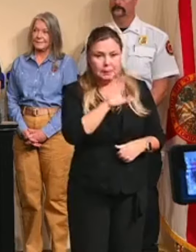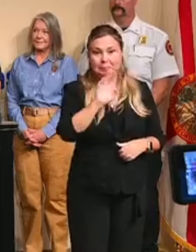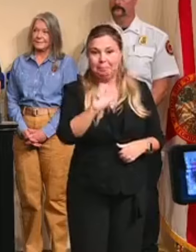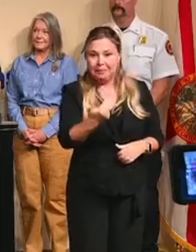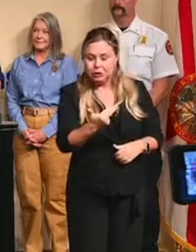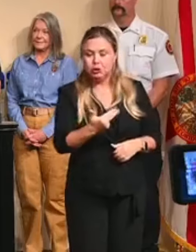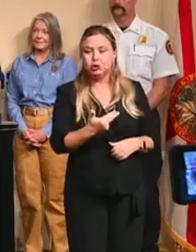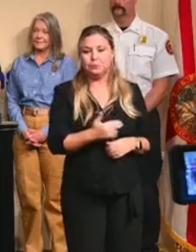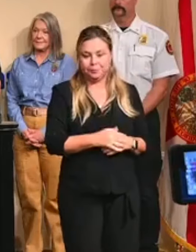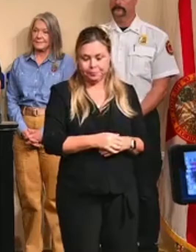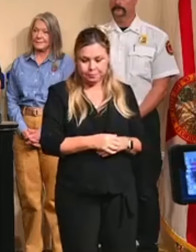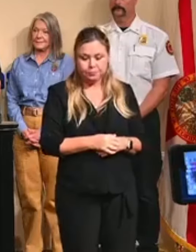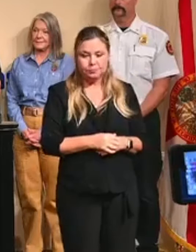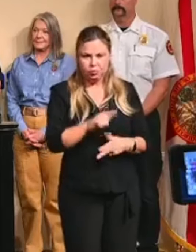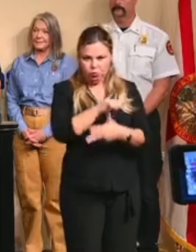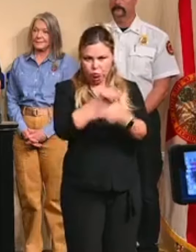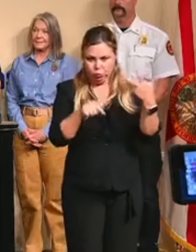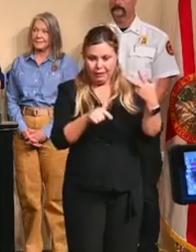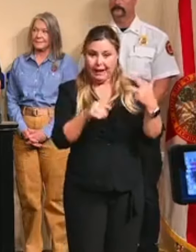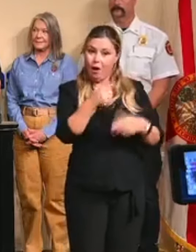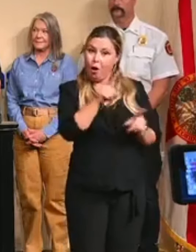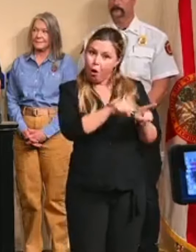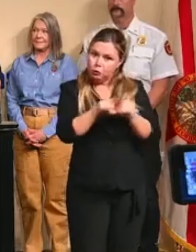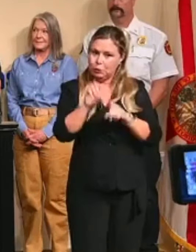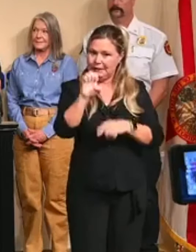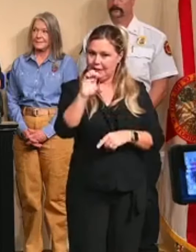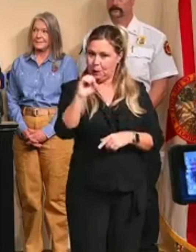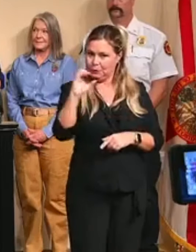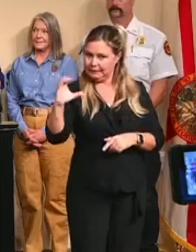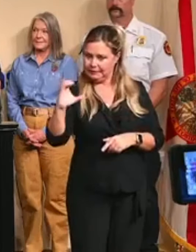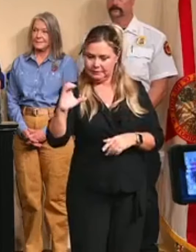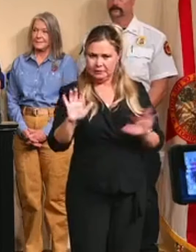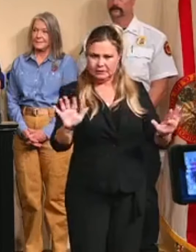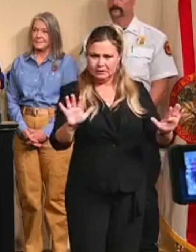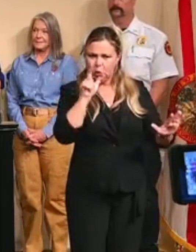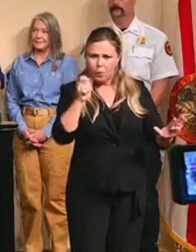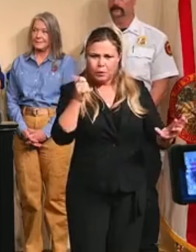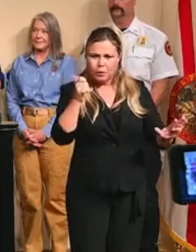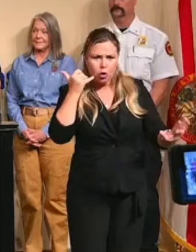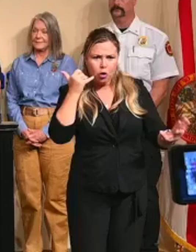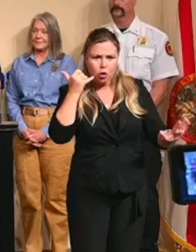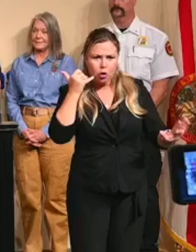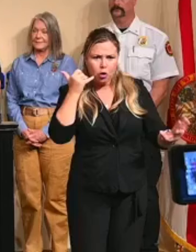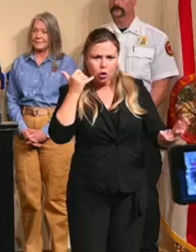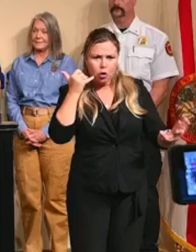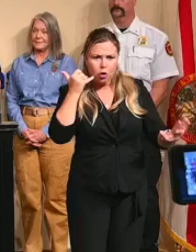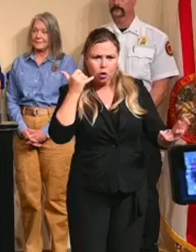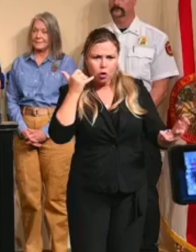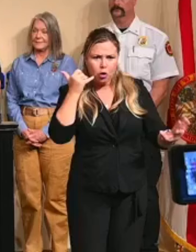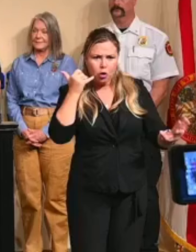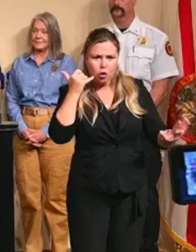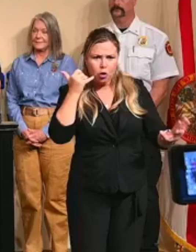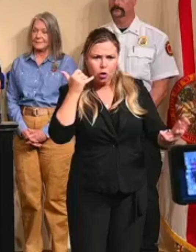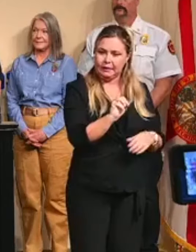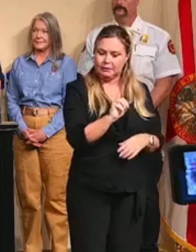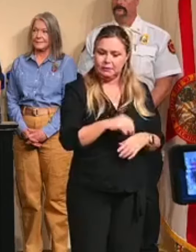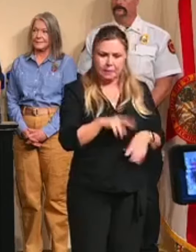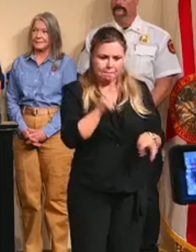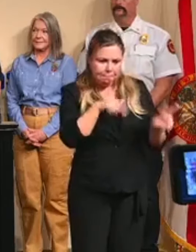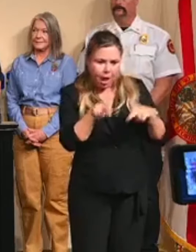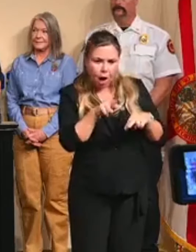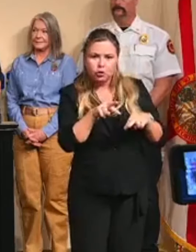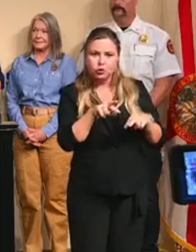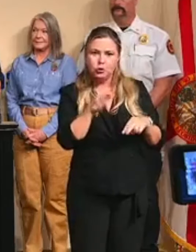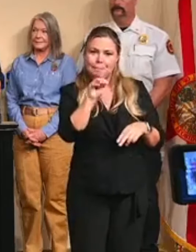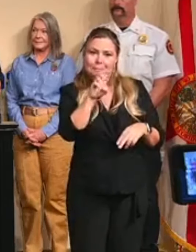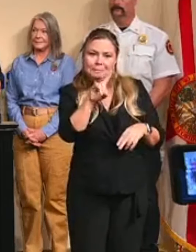City Police Department, and St. Augustine Beach, along with EOC. So no need to call, just monitor our social media platforms, monitor, of course, the